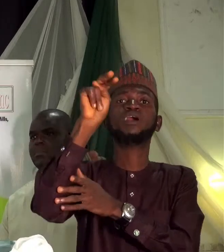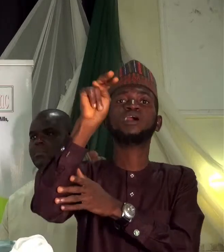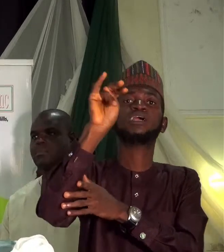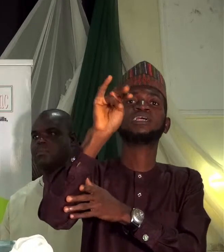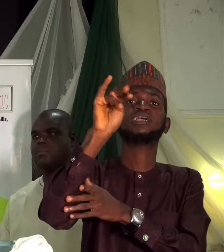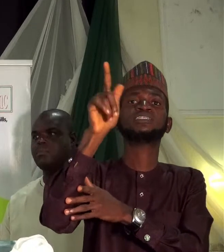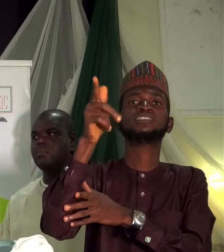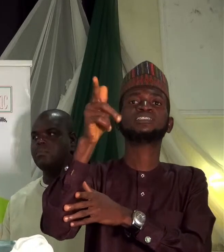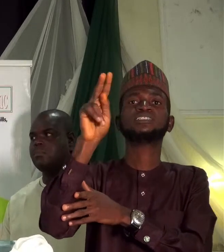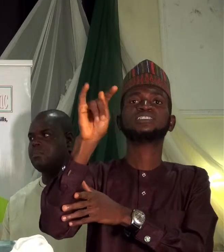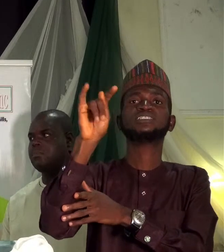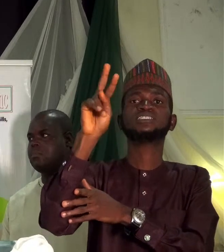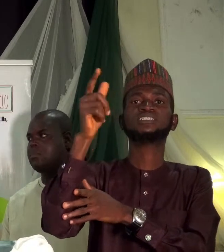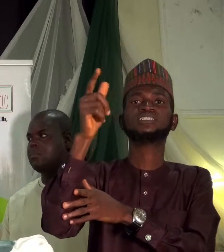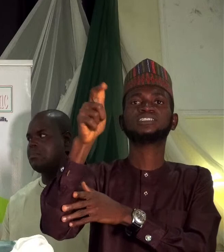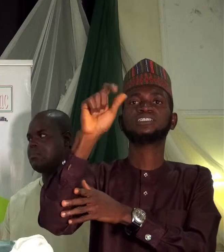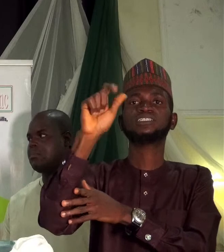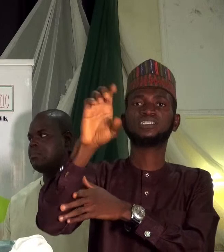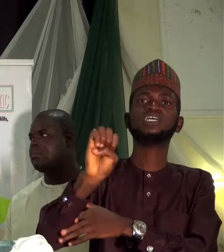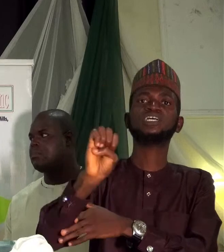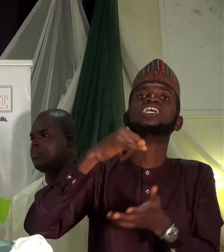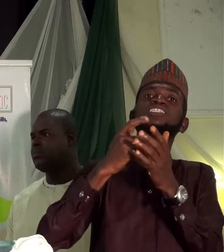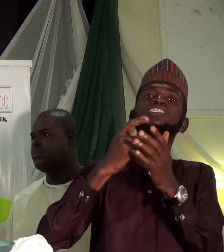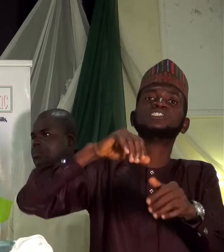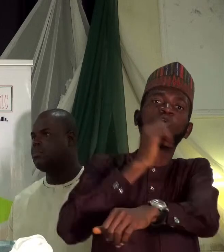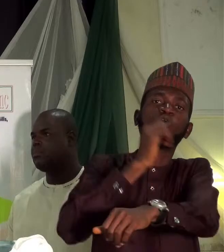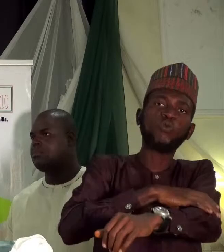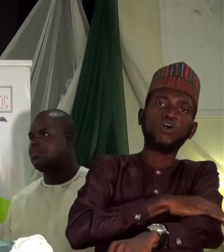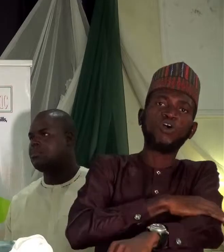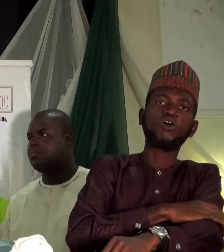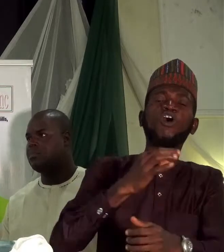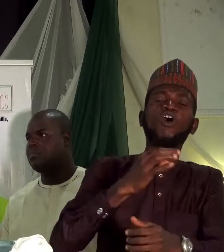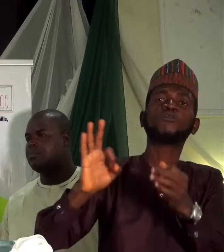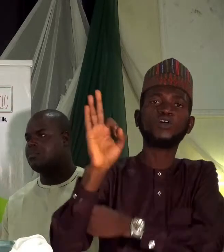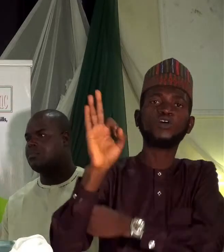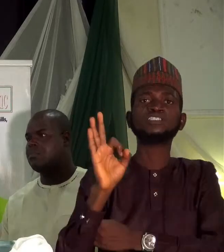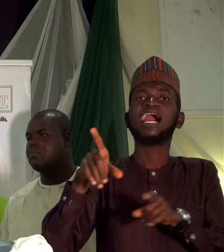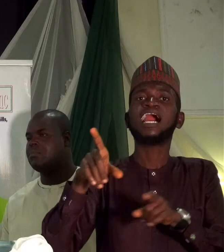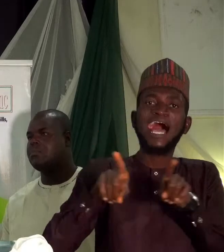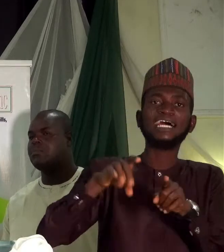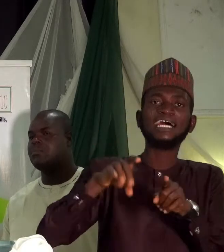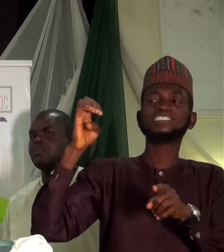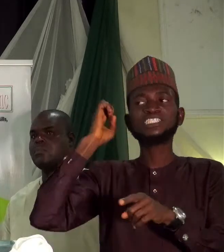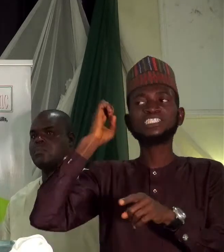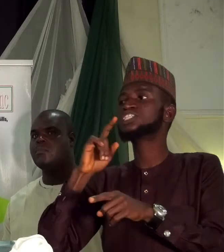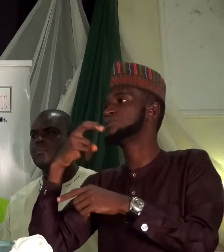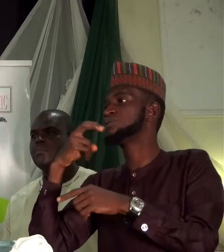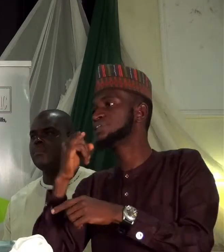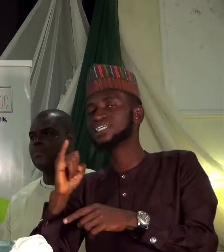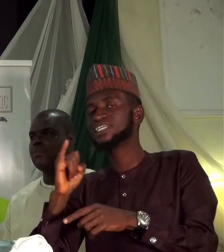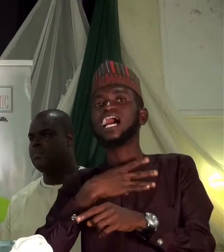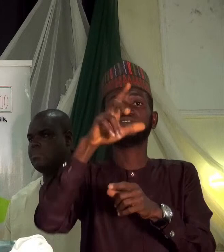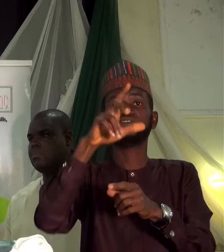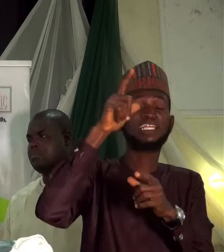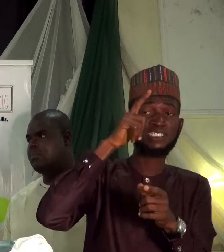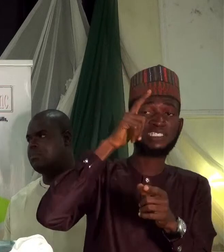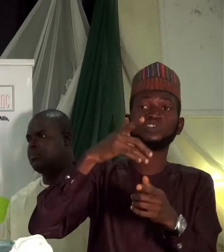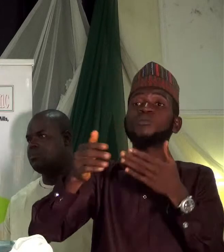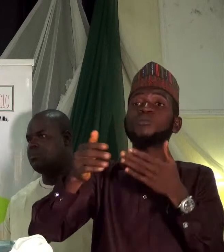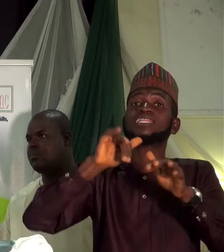Ase Olorun bo ba leke ola ni. And speaking and you are listening to me, no matter how keen your sense of vision